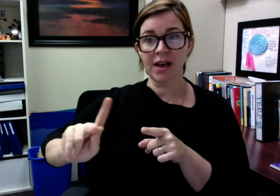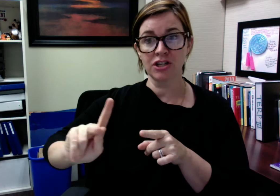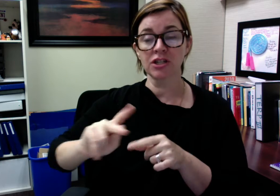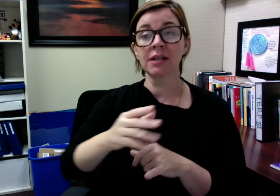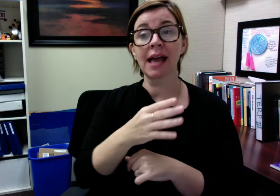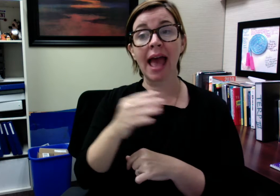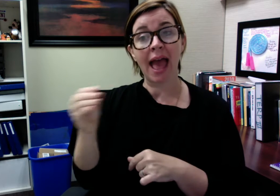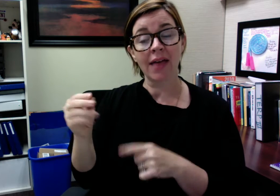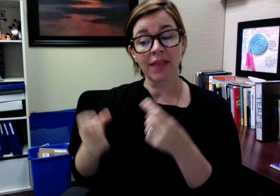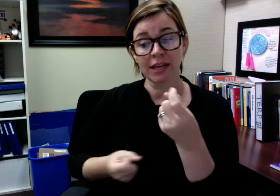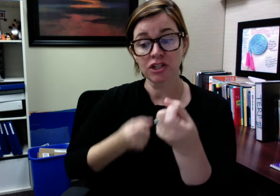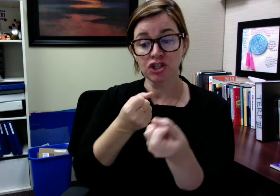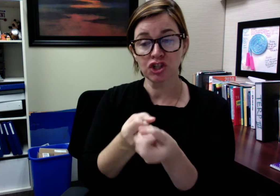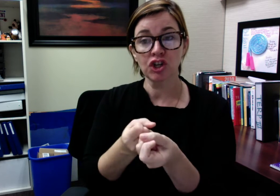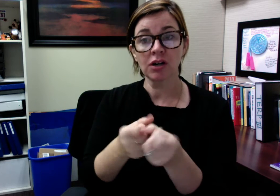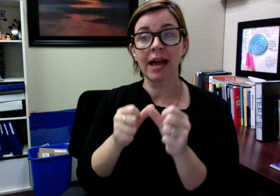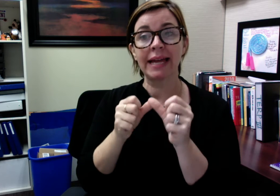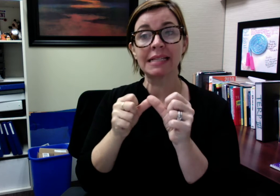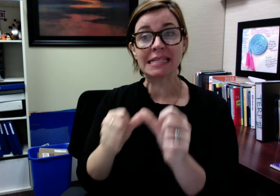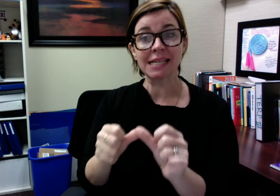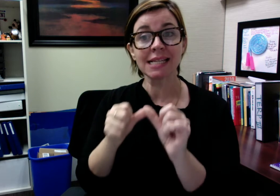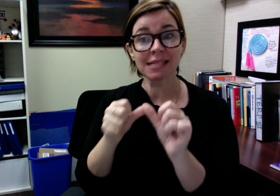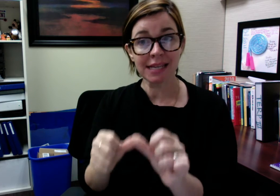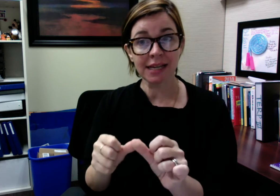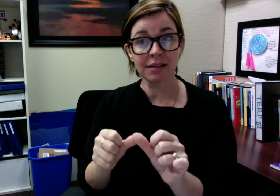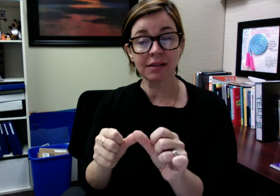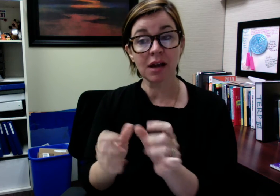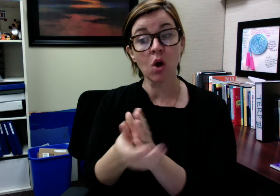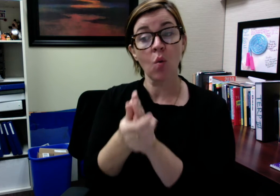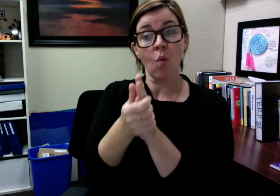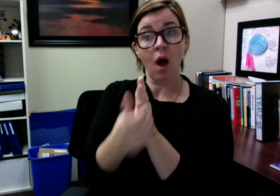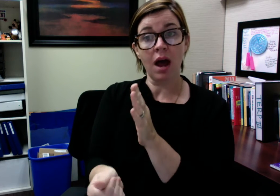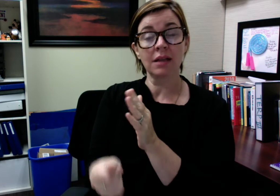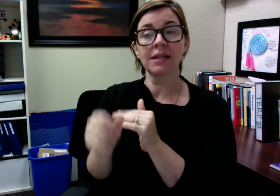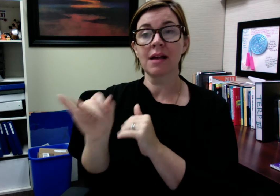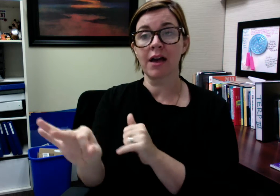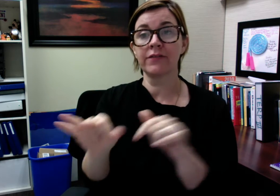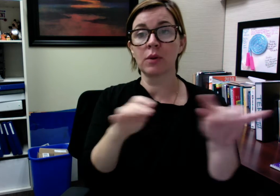a consistent quality of performance.